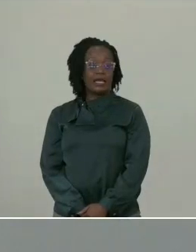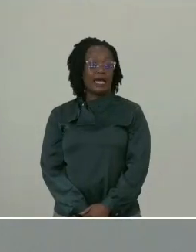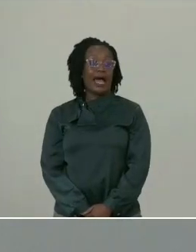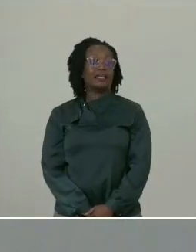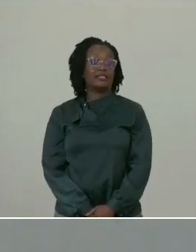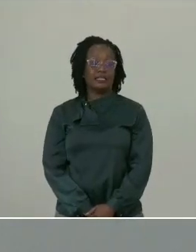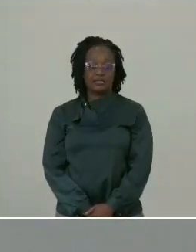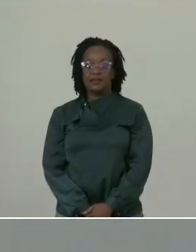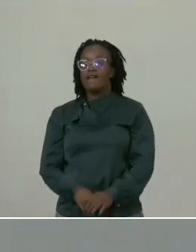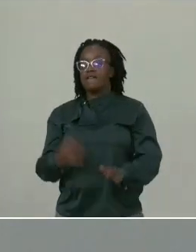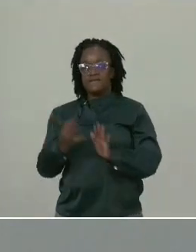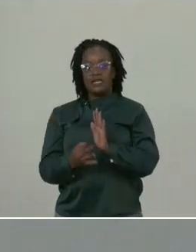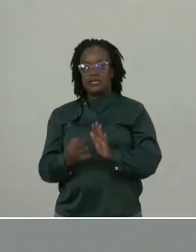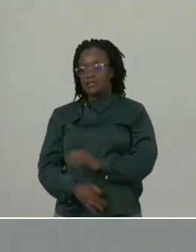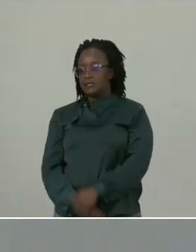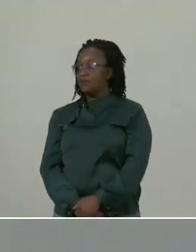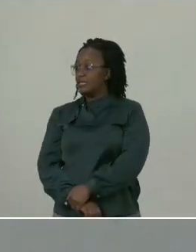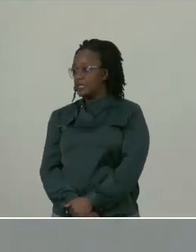and ITax.